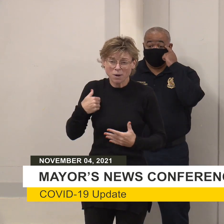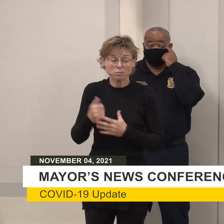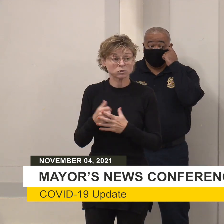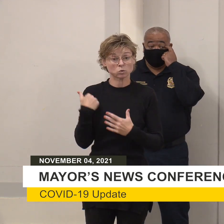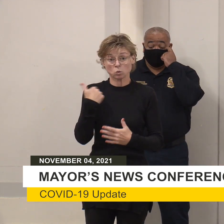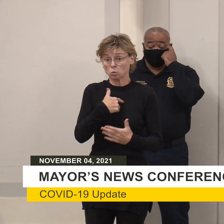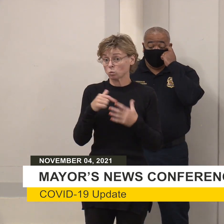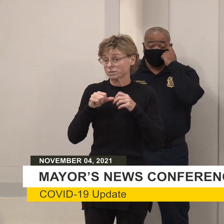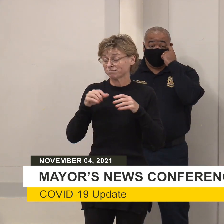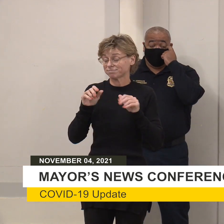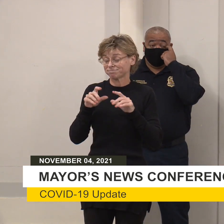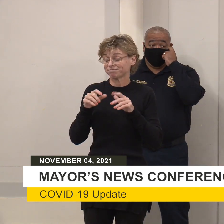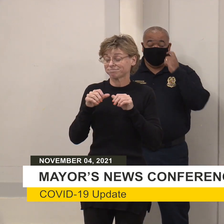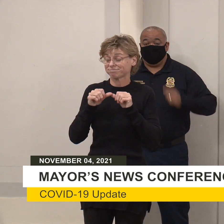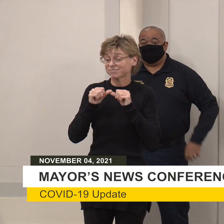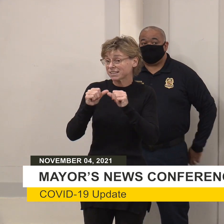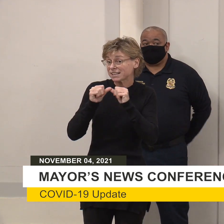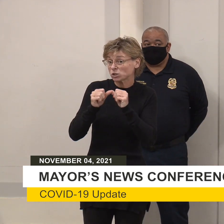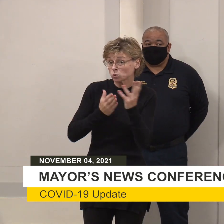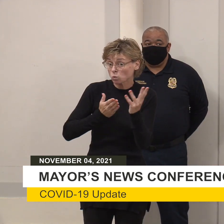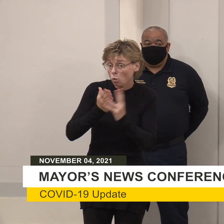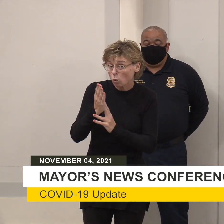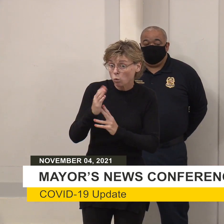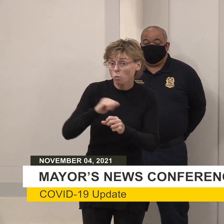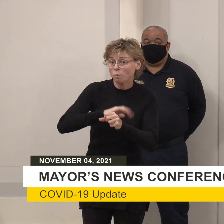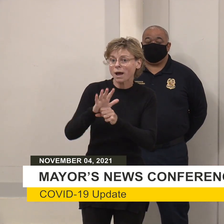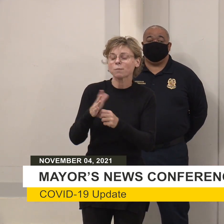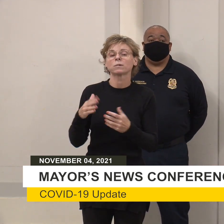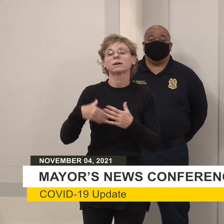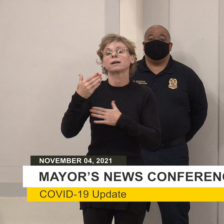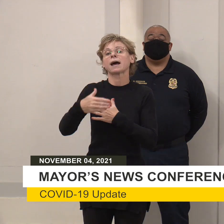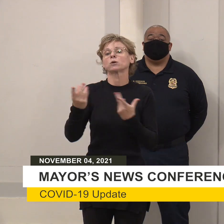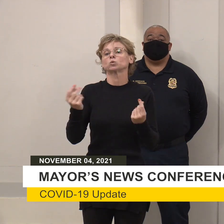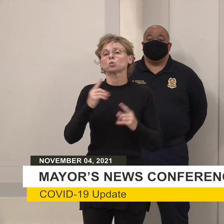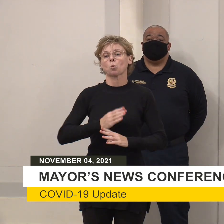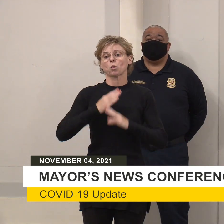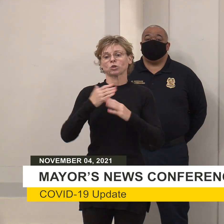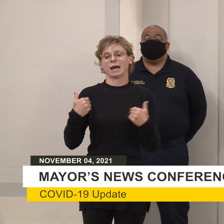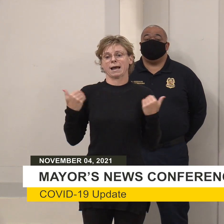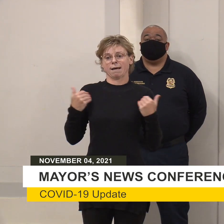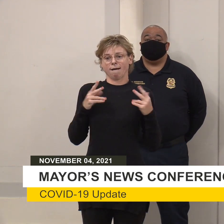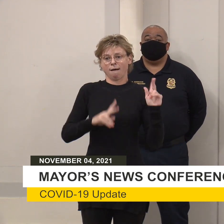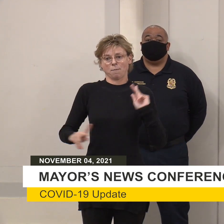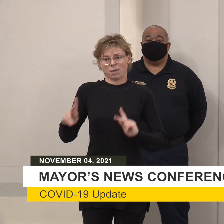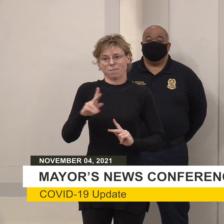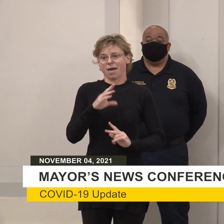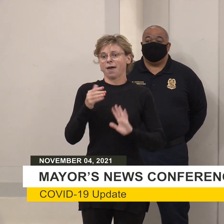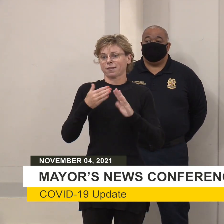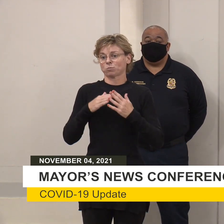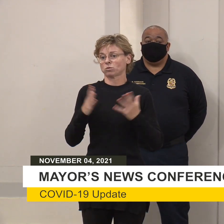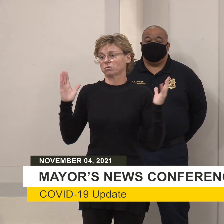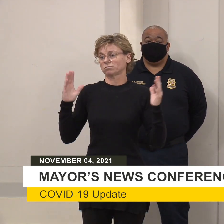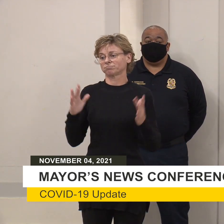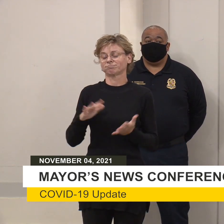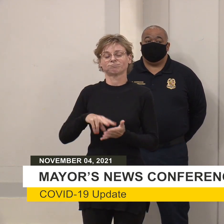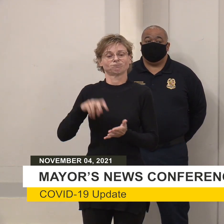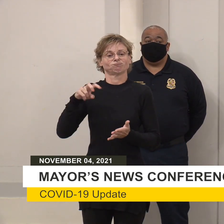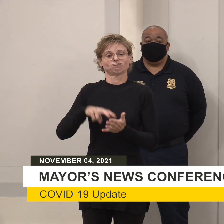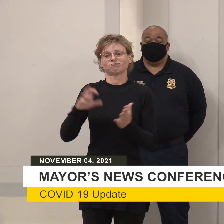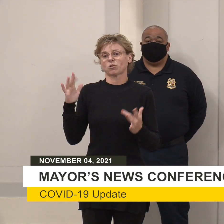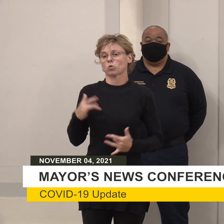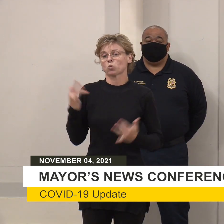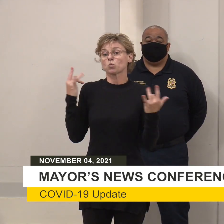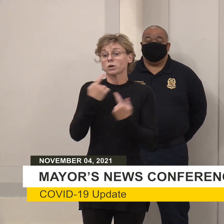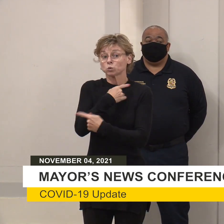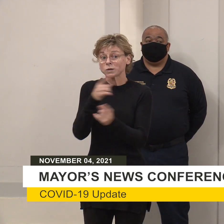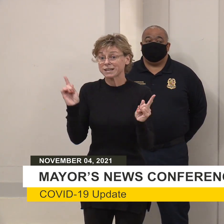pandemic, the next step is to make sure we protect our young people and our communities. And we are happy to announce that